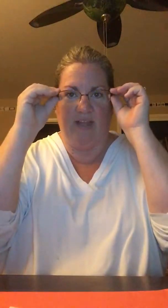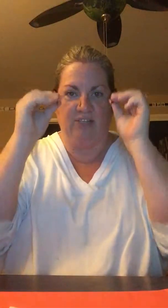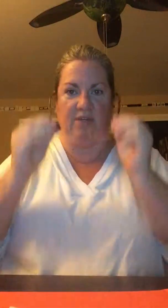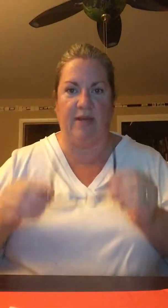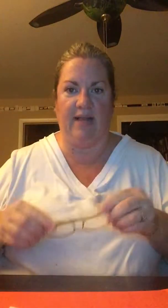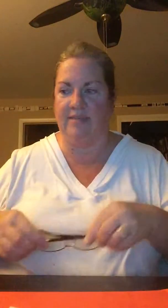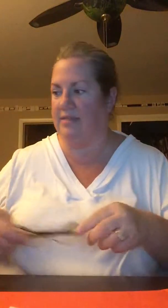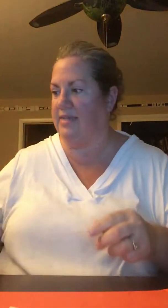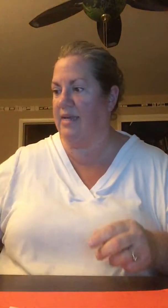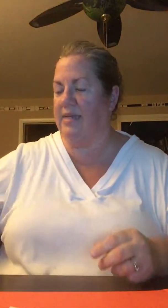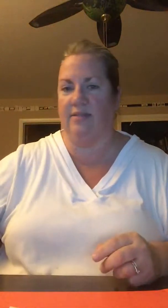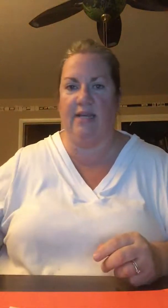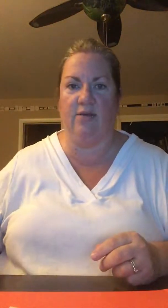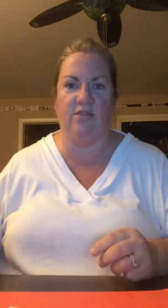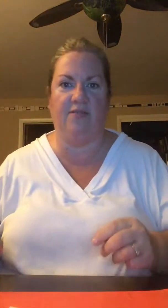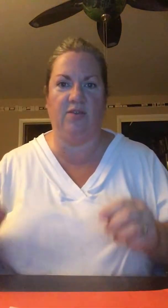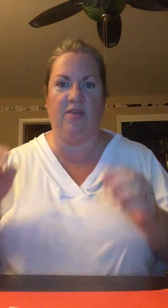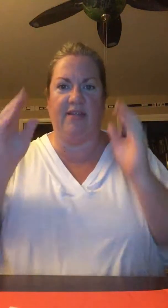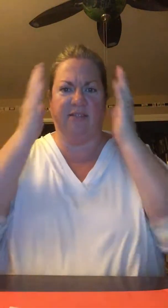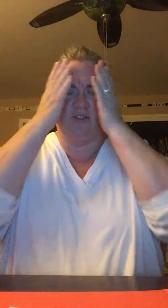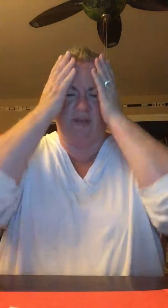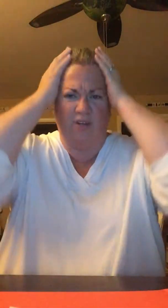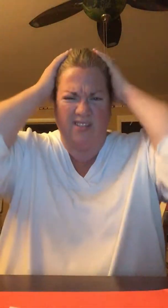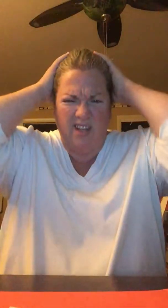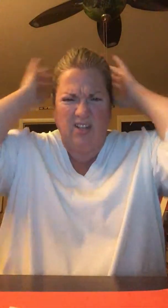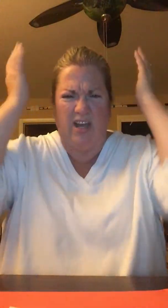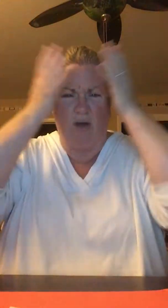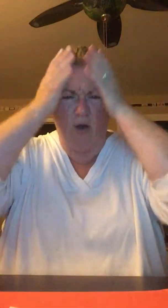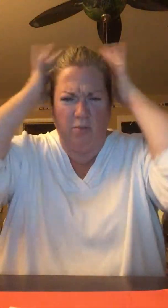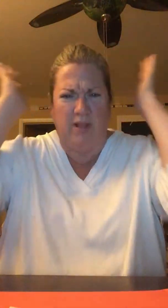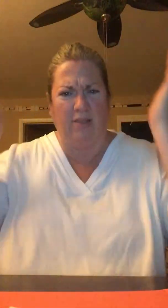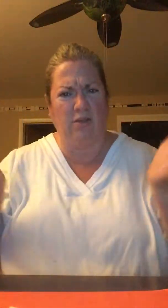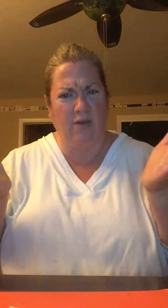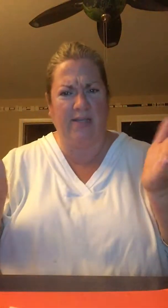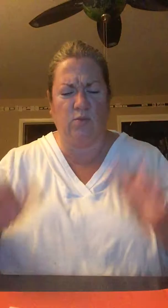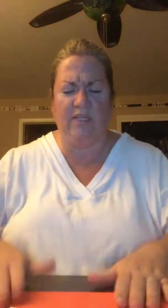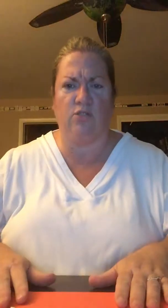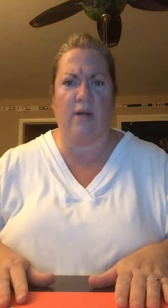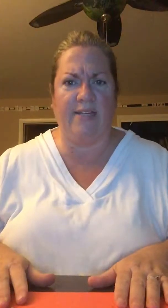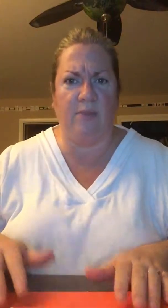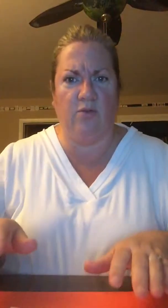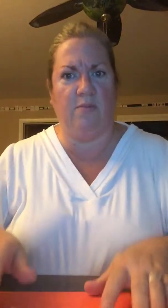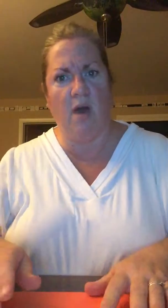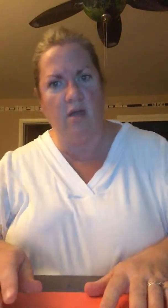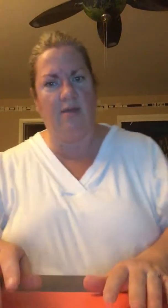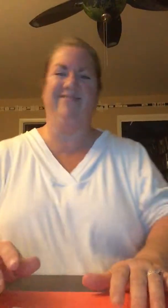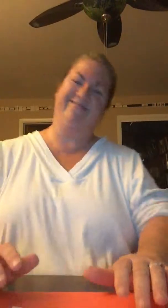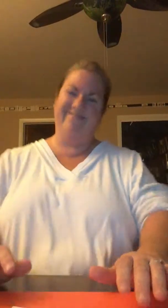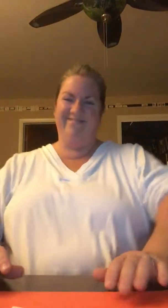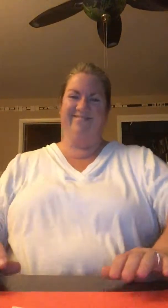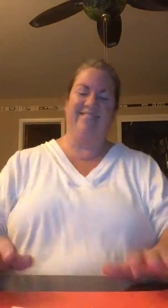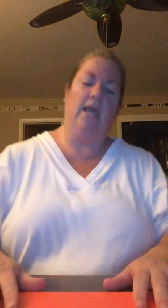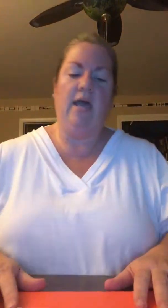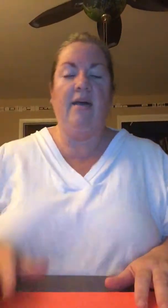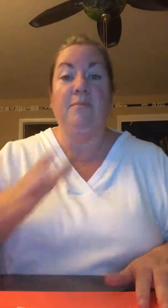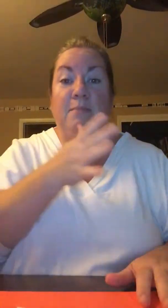reflection in my glasses. I guess I'll take those off so that doesn't drive you nuts. Look how horrible I look. You guys really dragged me through the mud.